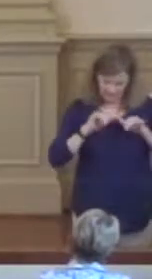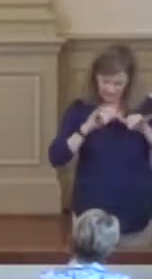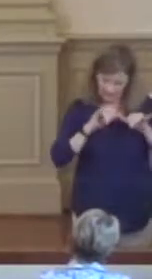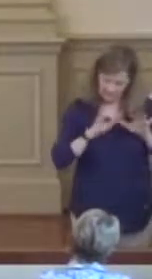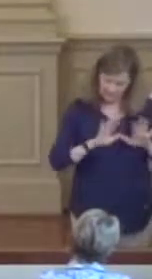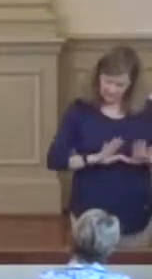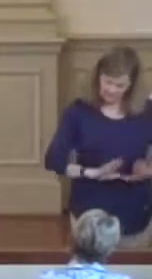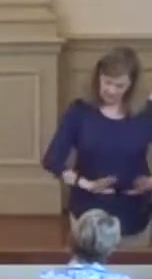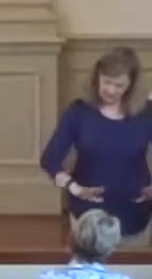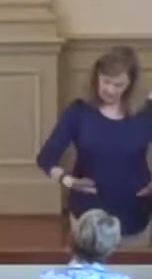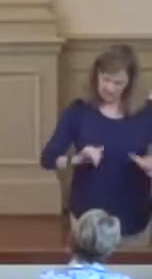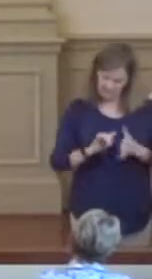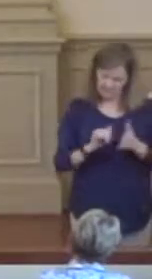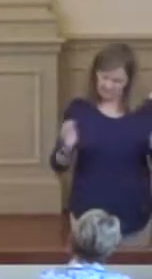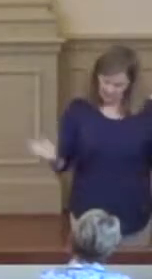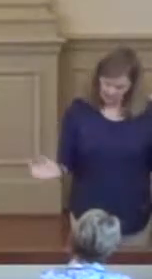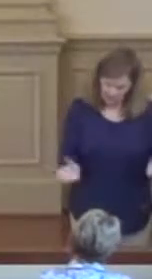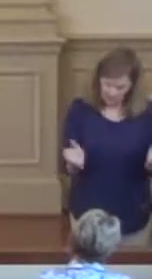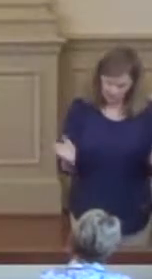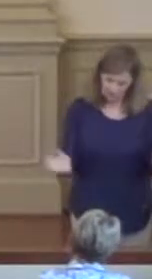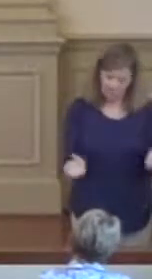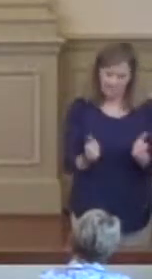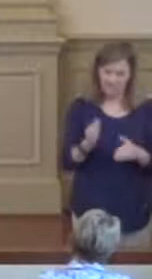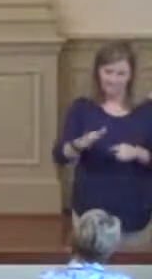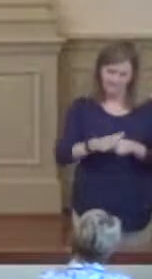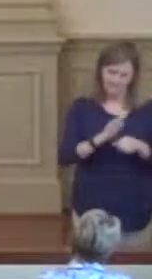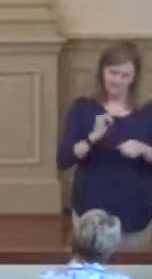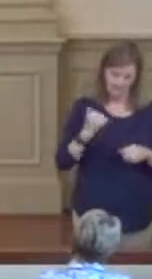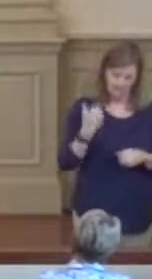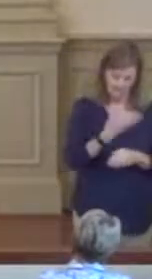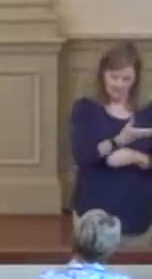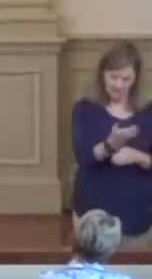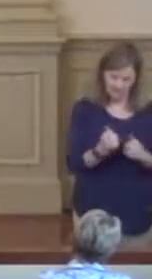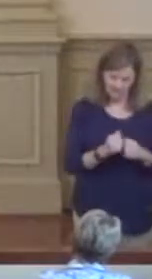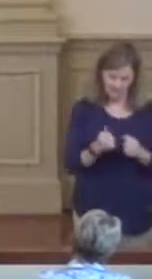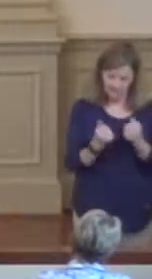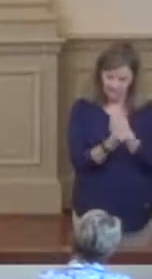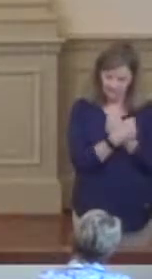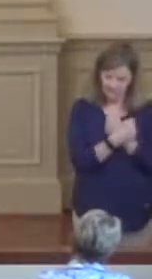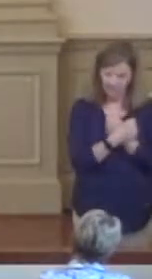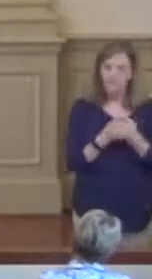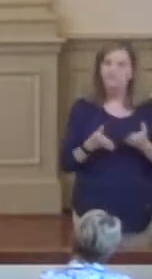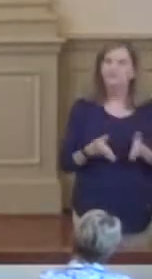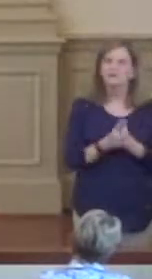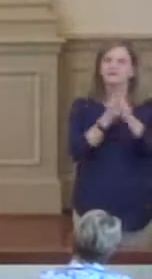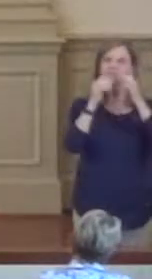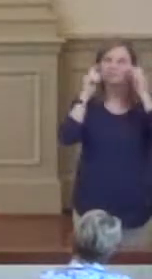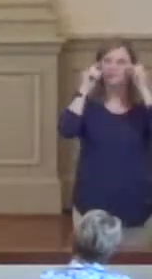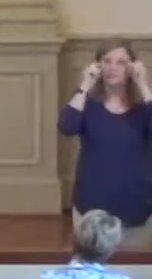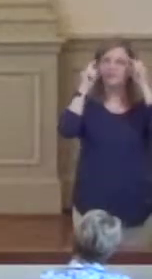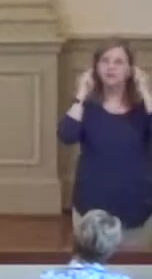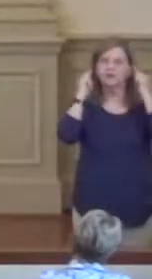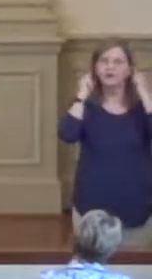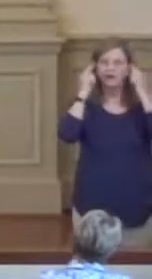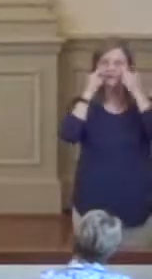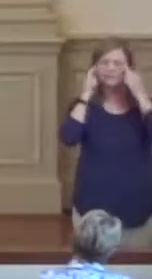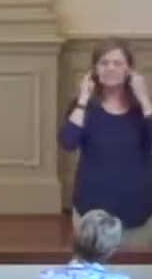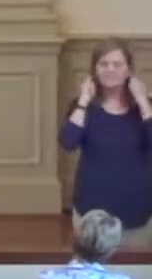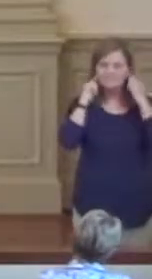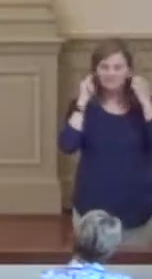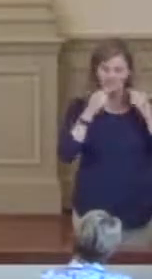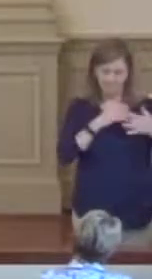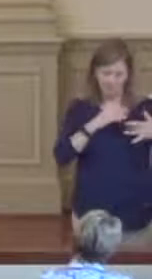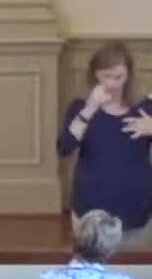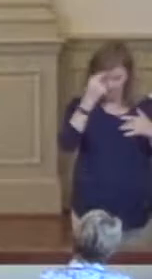stillness, that encouragement, and fill us with love. Oh God, we ask that you would open our eyes, ears, hearts, and our minds, that you would